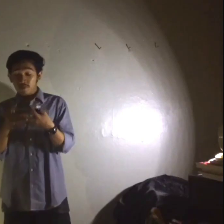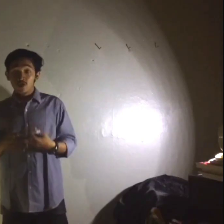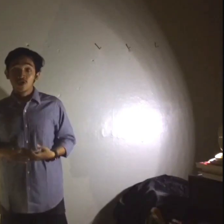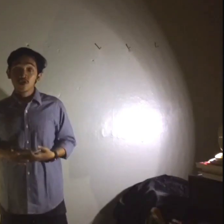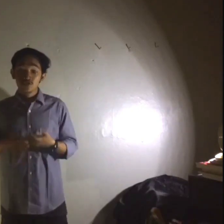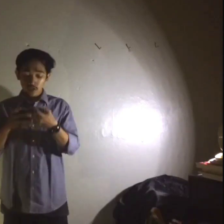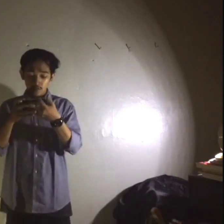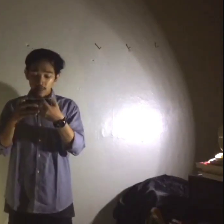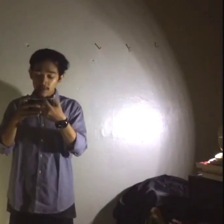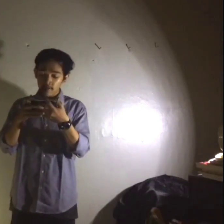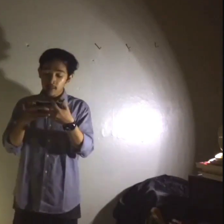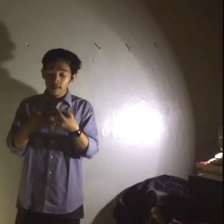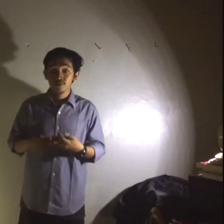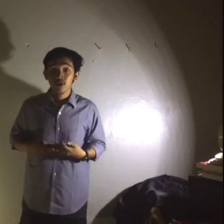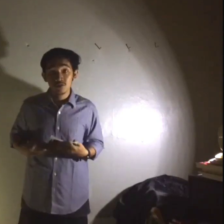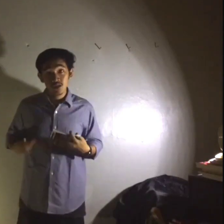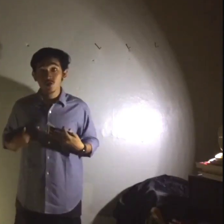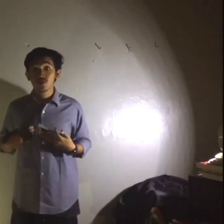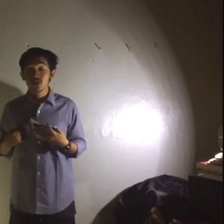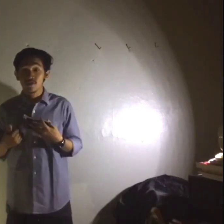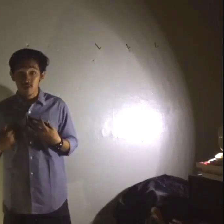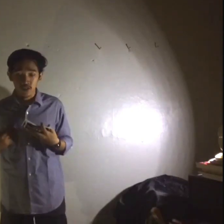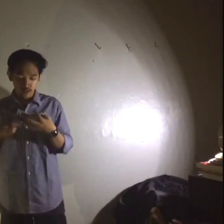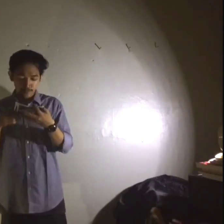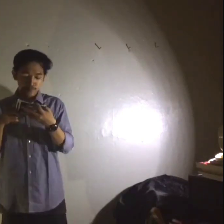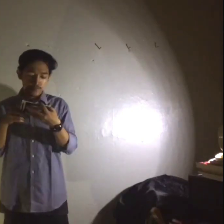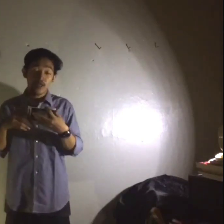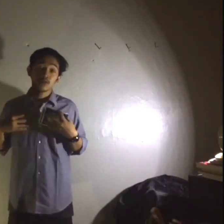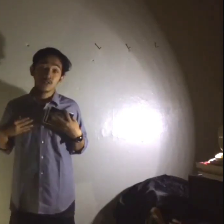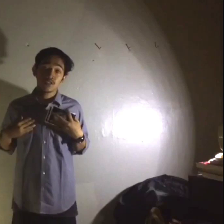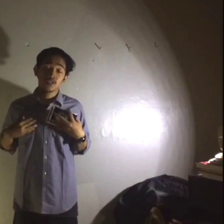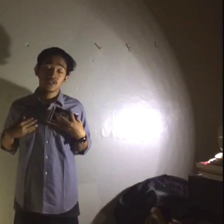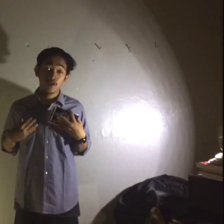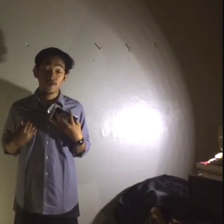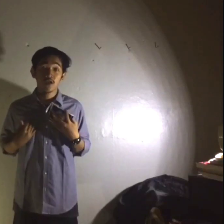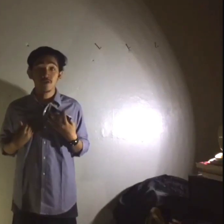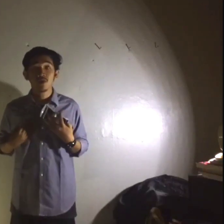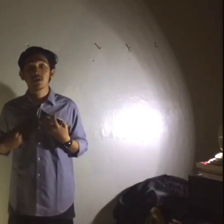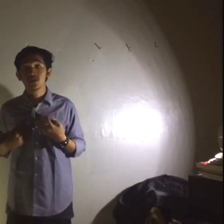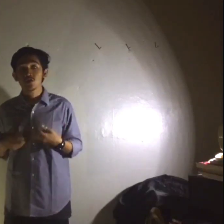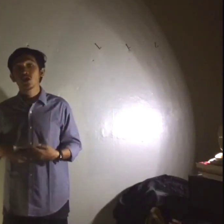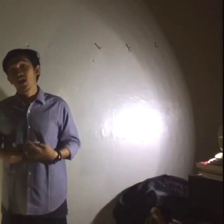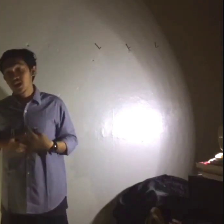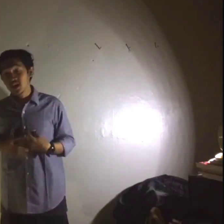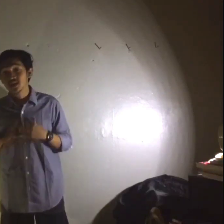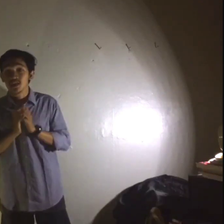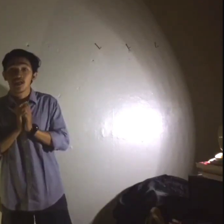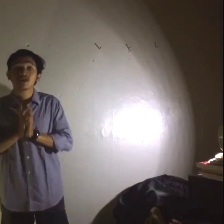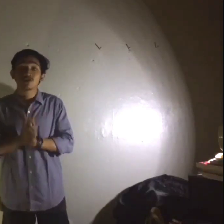Before going to the main event, let me introduce myself first. My name is Naufal Daffa, and it is an honor to